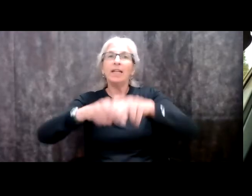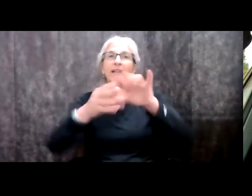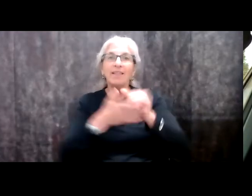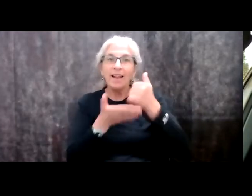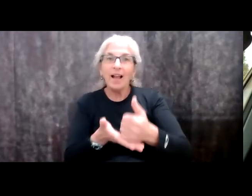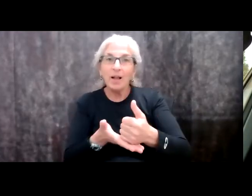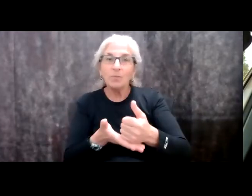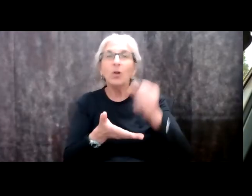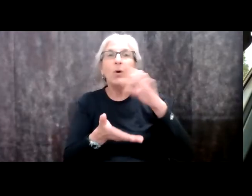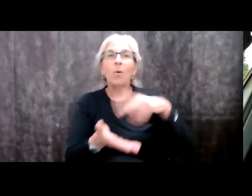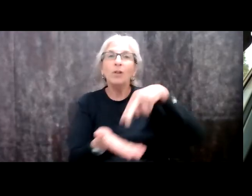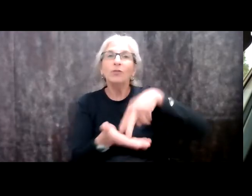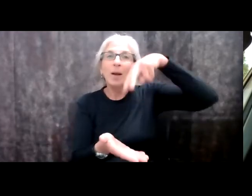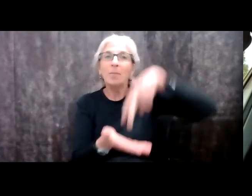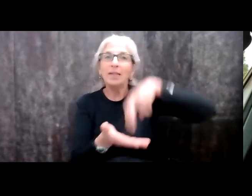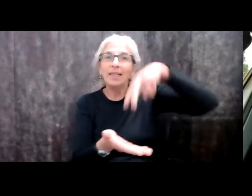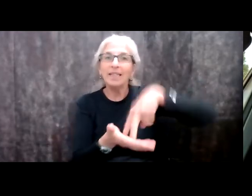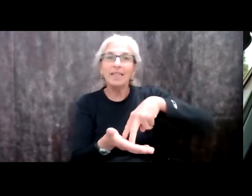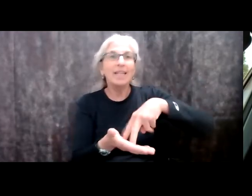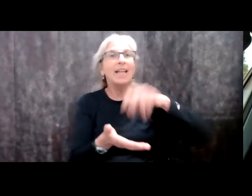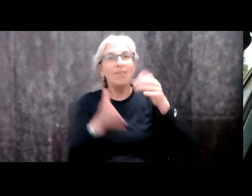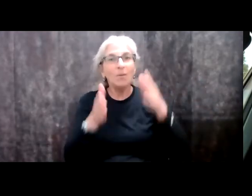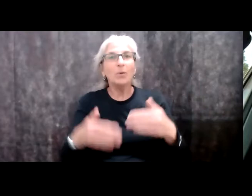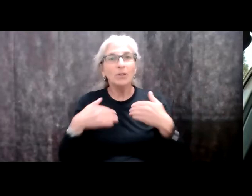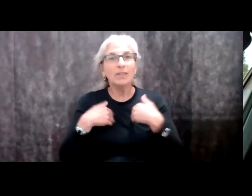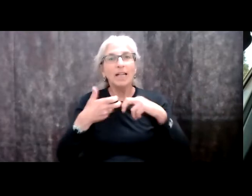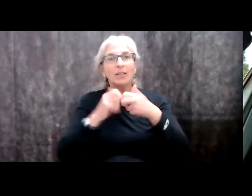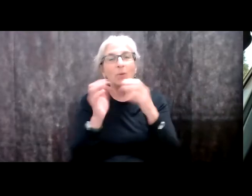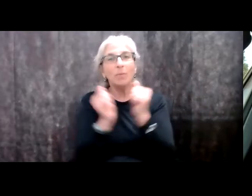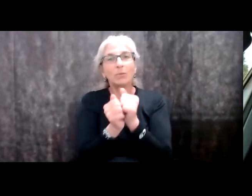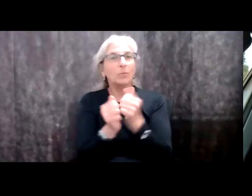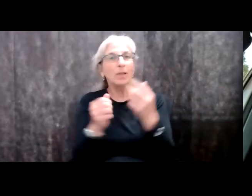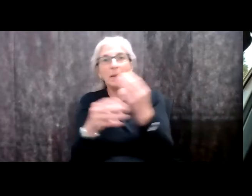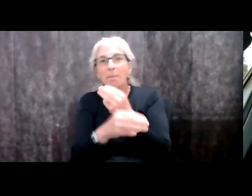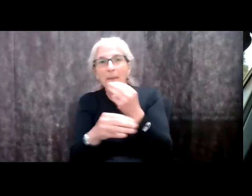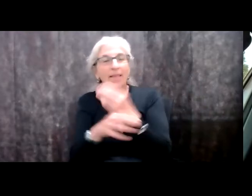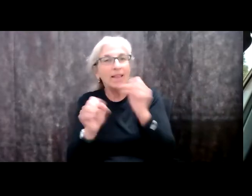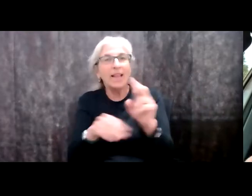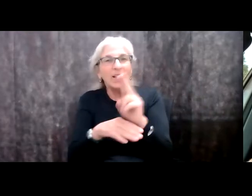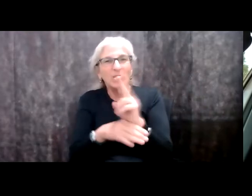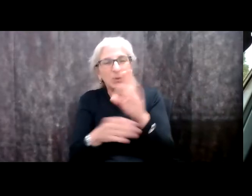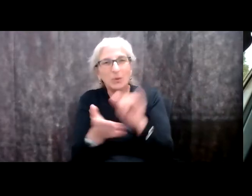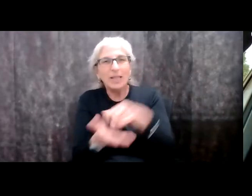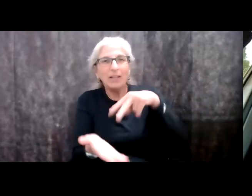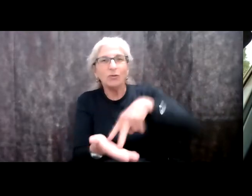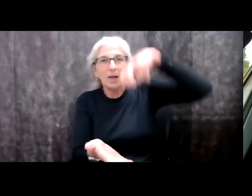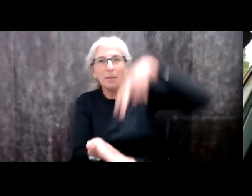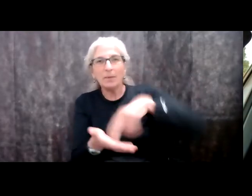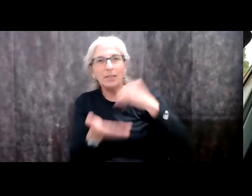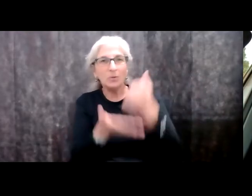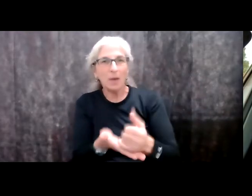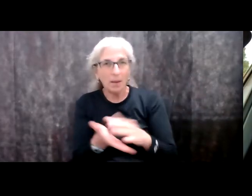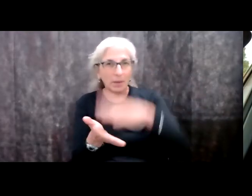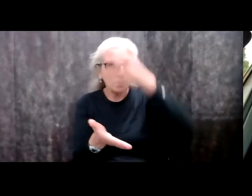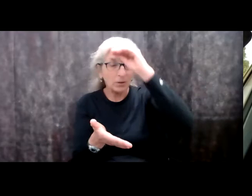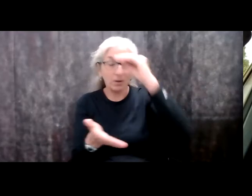with math challenges. It's interesting, just certain small resources and how that helps certain individuals. And